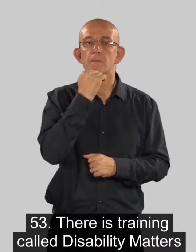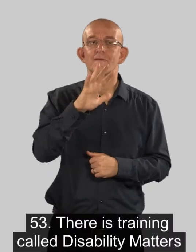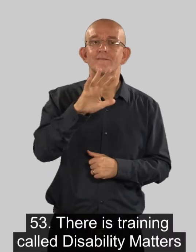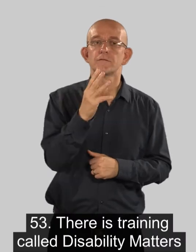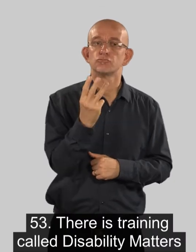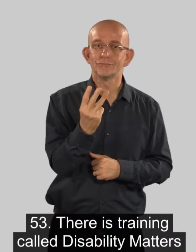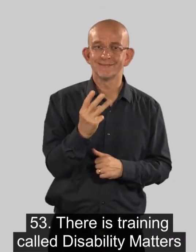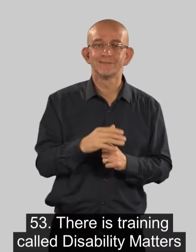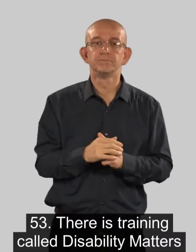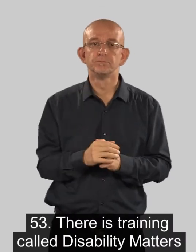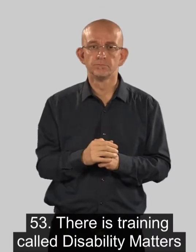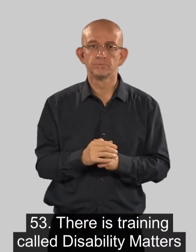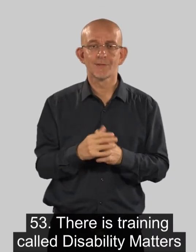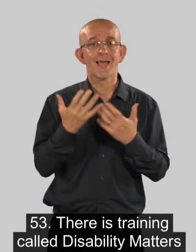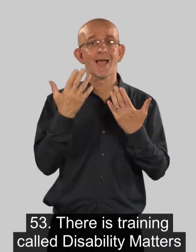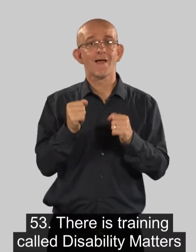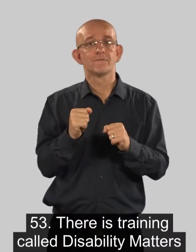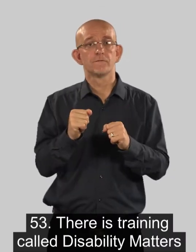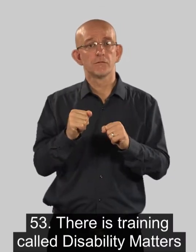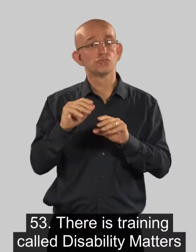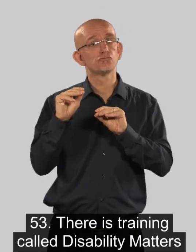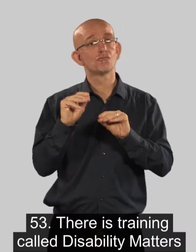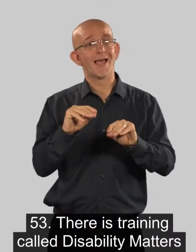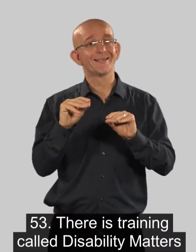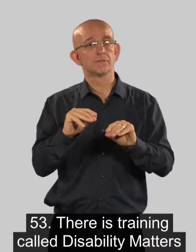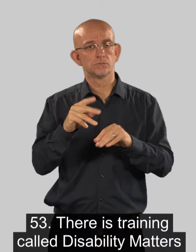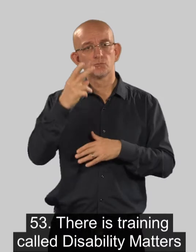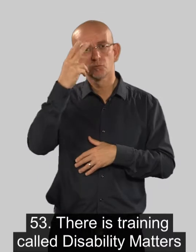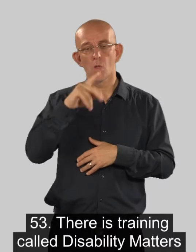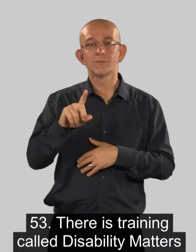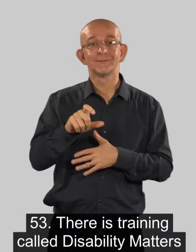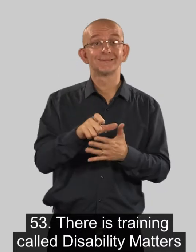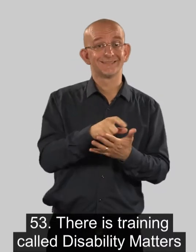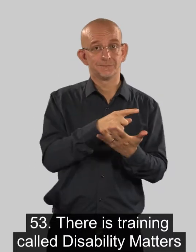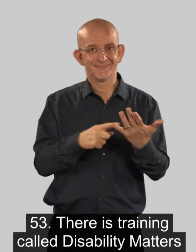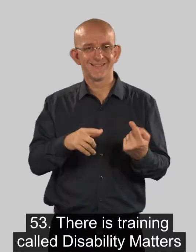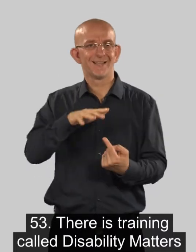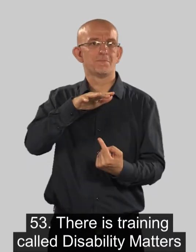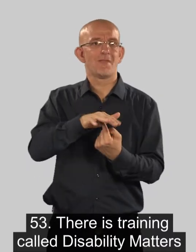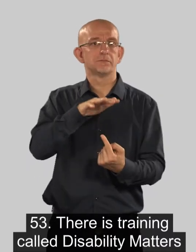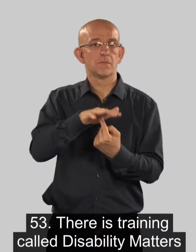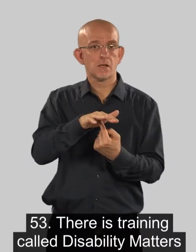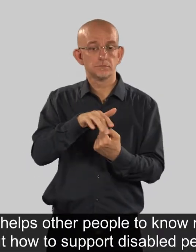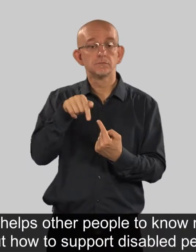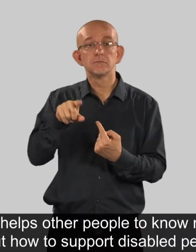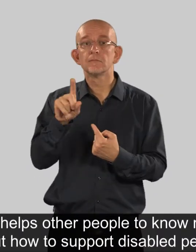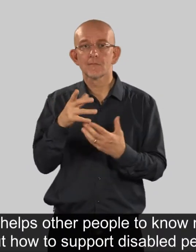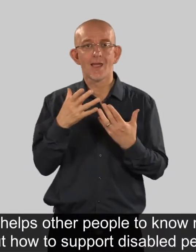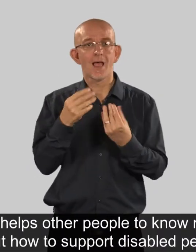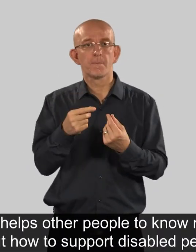53. There is training called Disability Matters that helps other people to know more